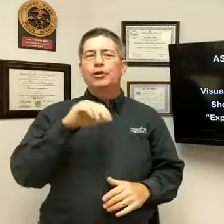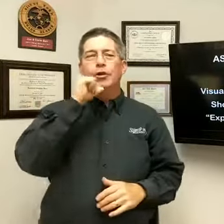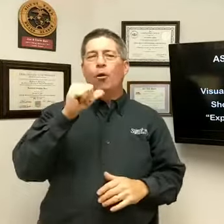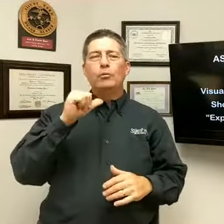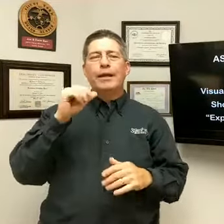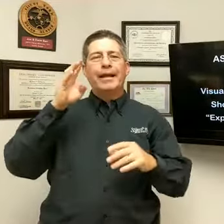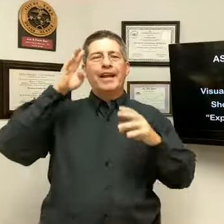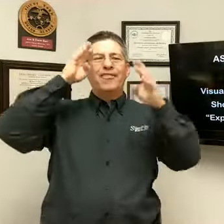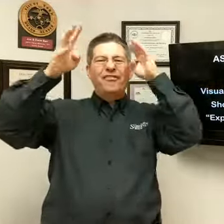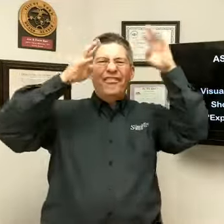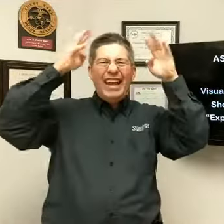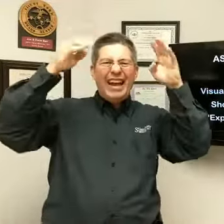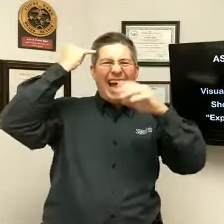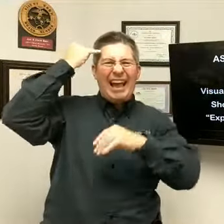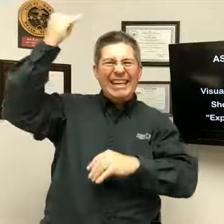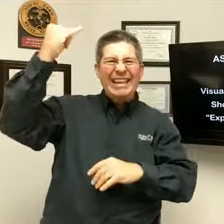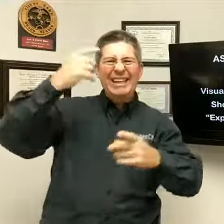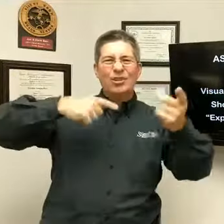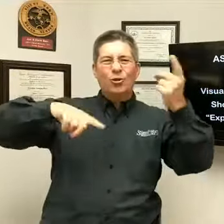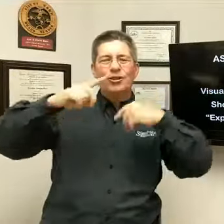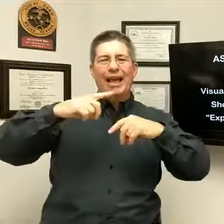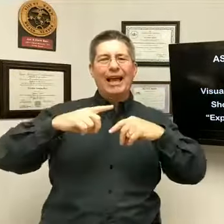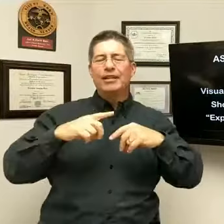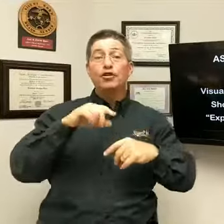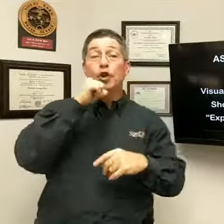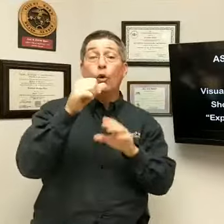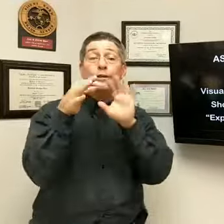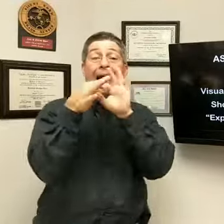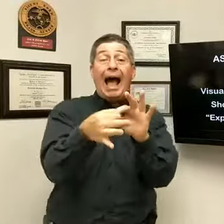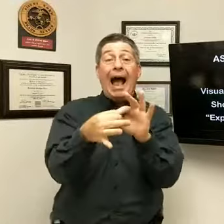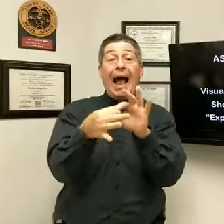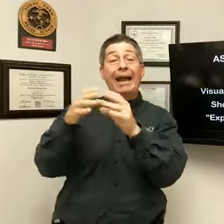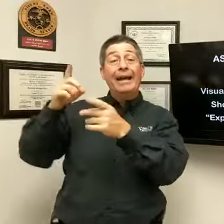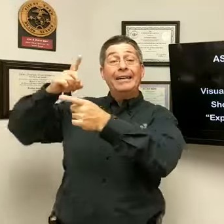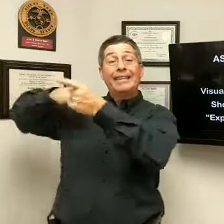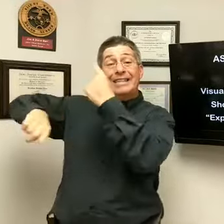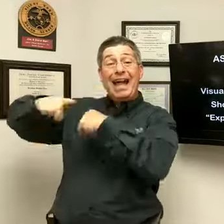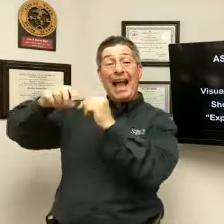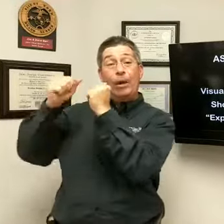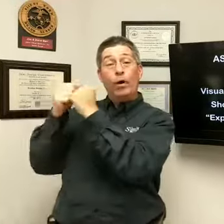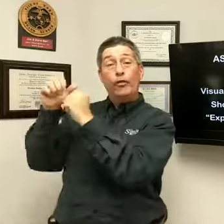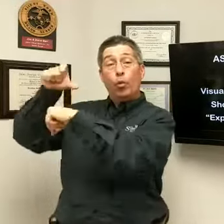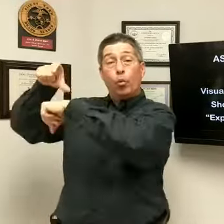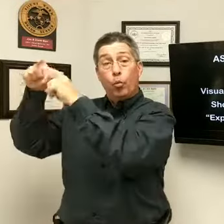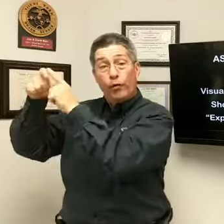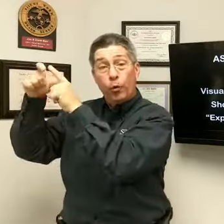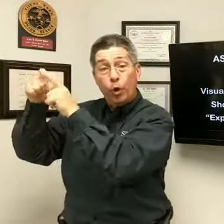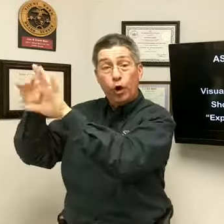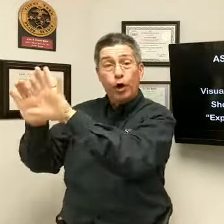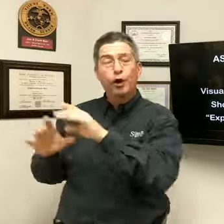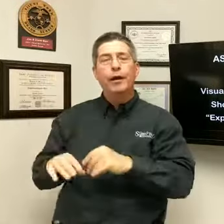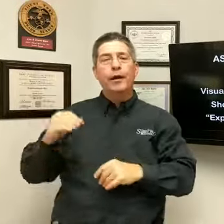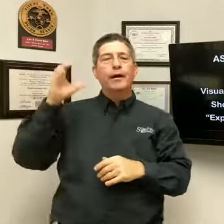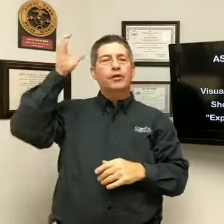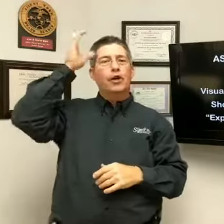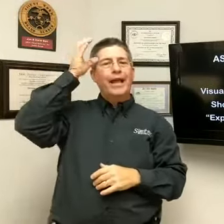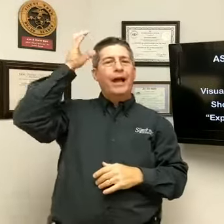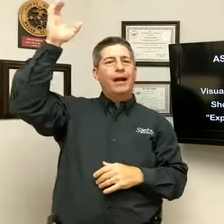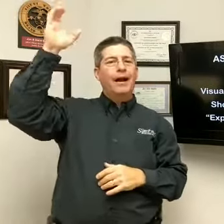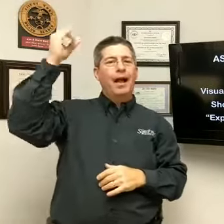Don't invent ideas or signs. Don't tie the sign with a word. Show the